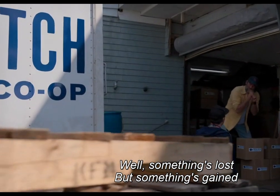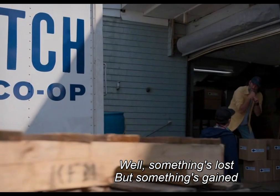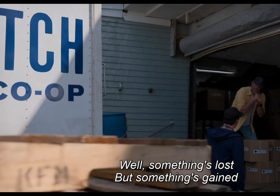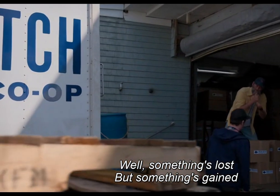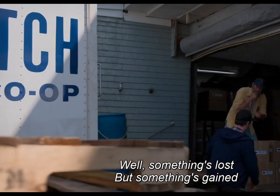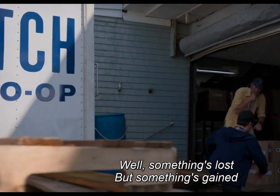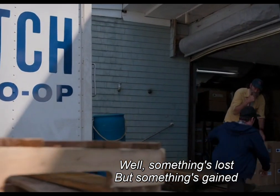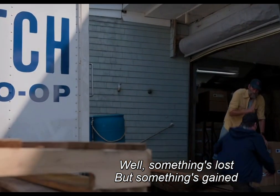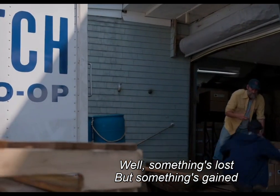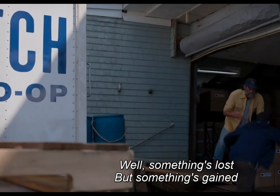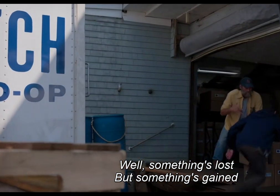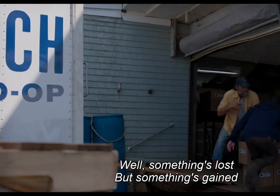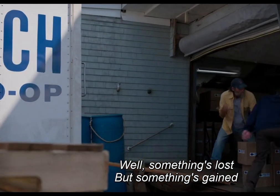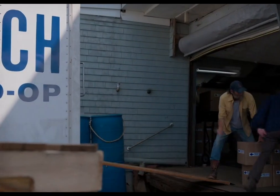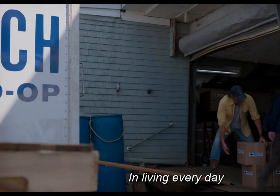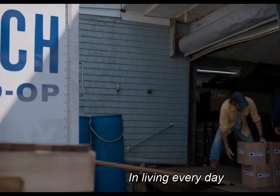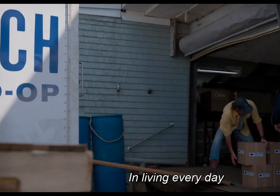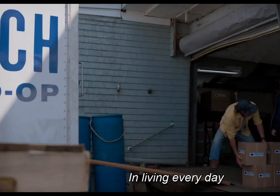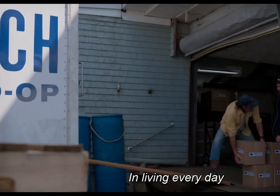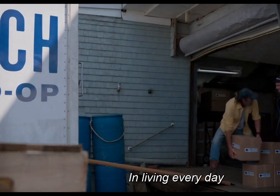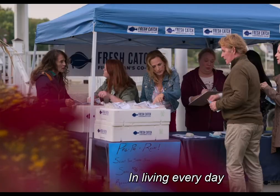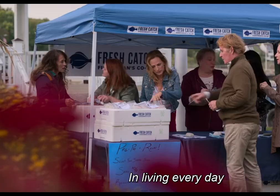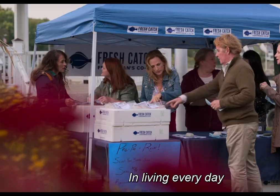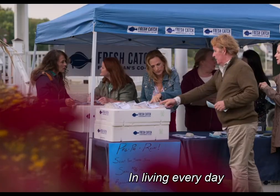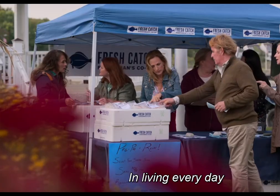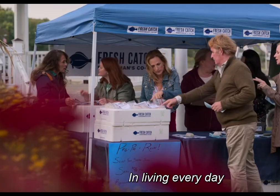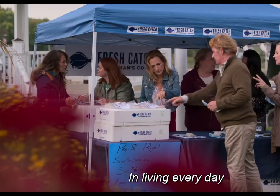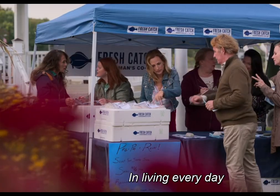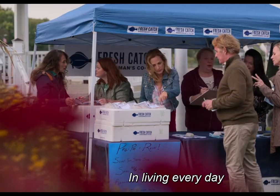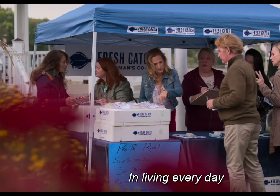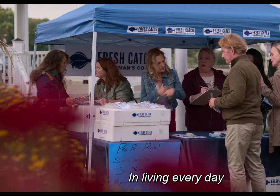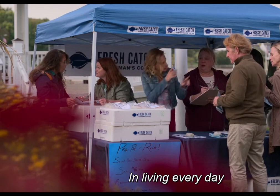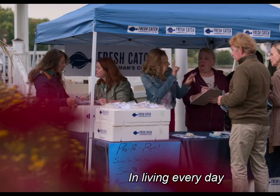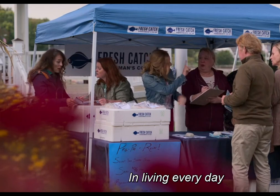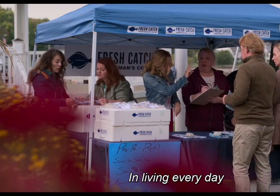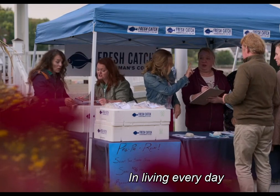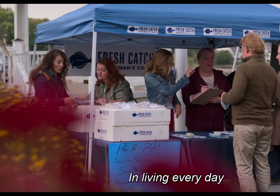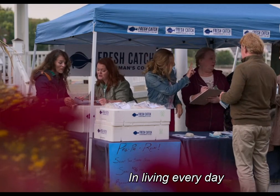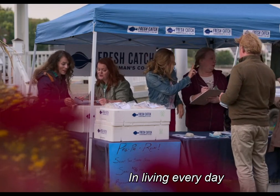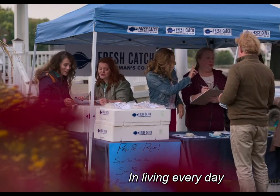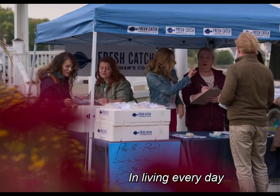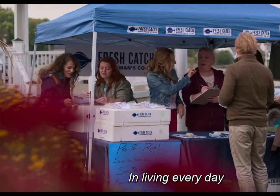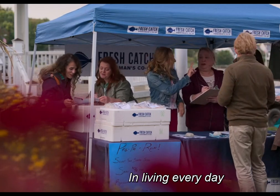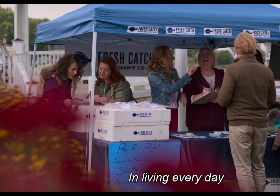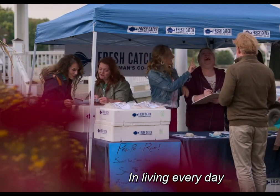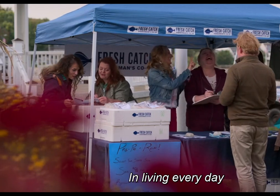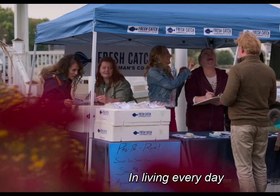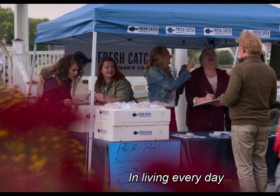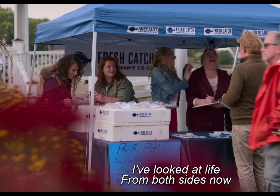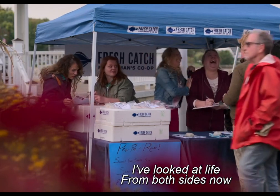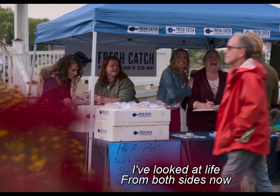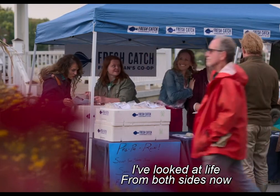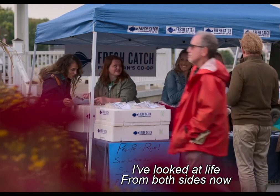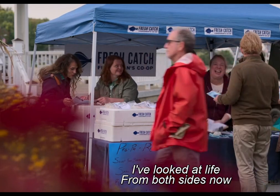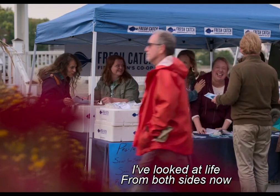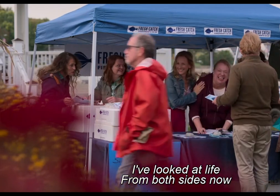gained In living every day I've looked